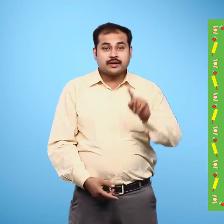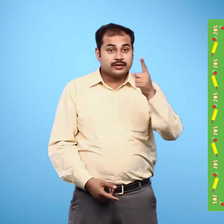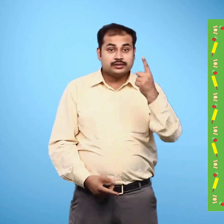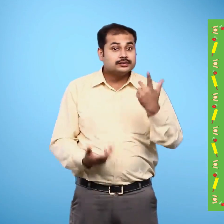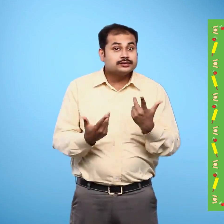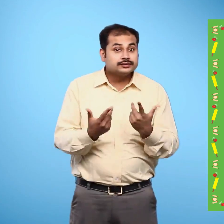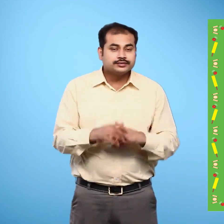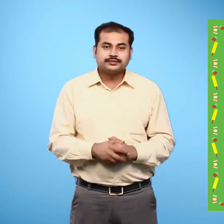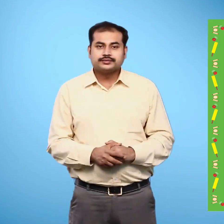Instruction 1.